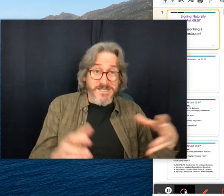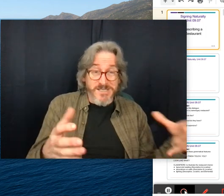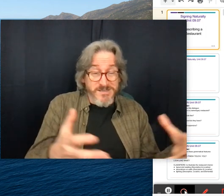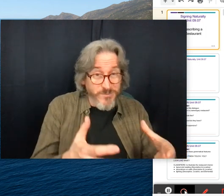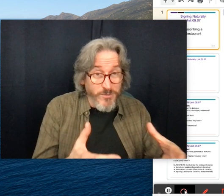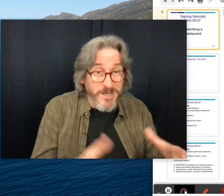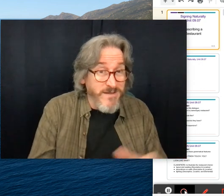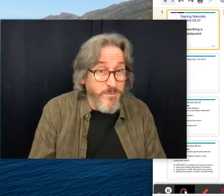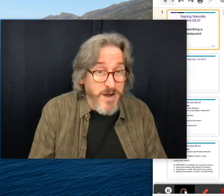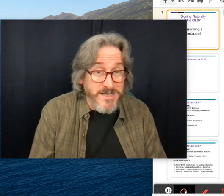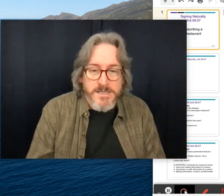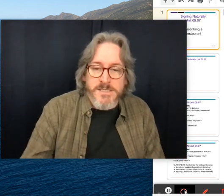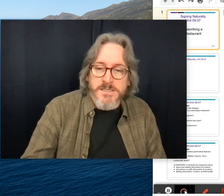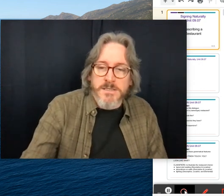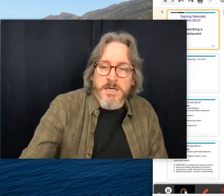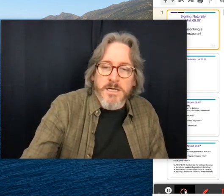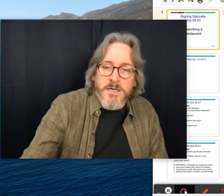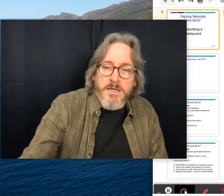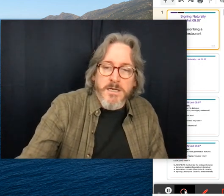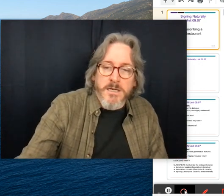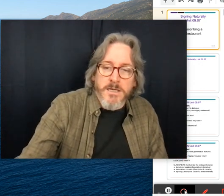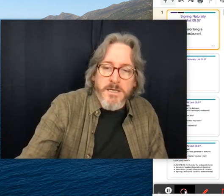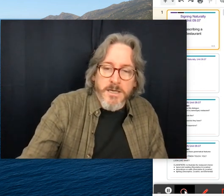crazy since we really haven't practiced this